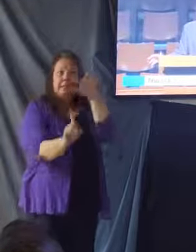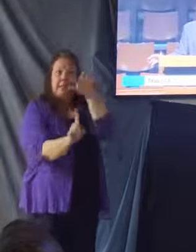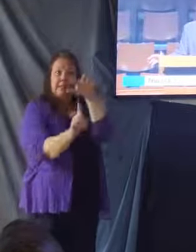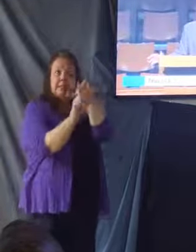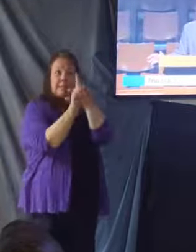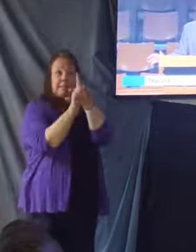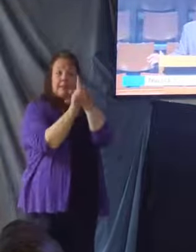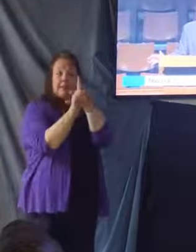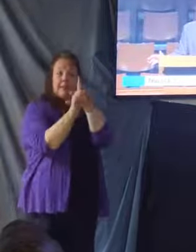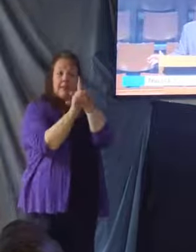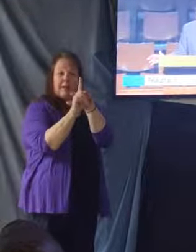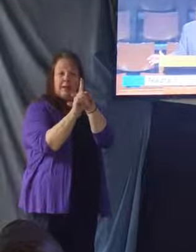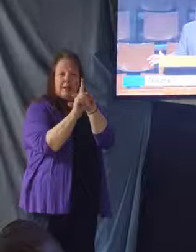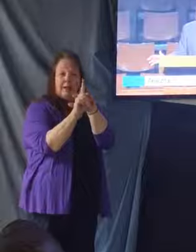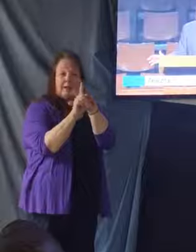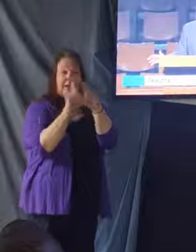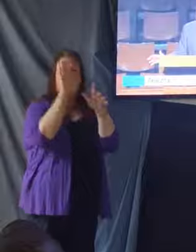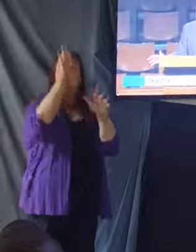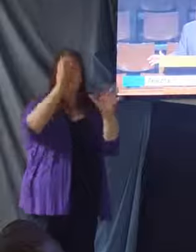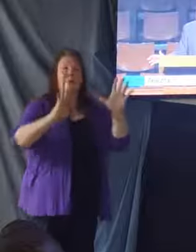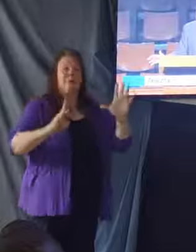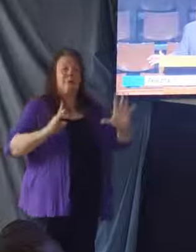the glory.